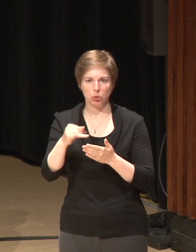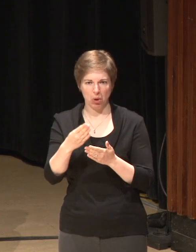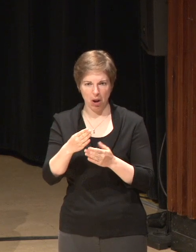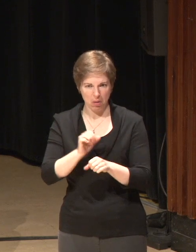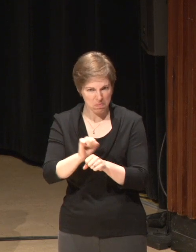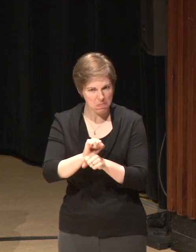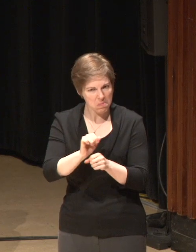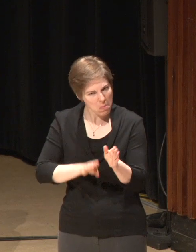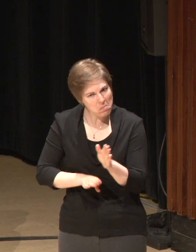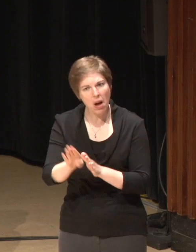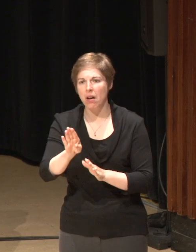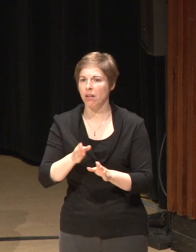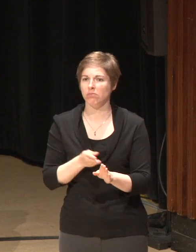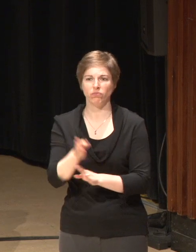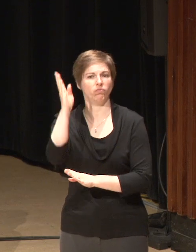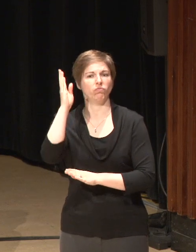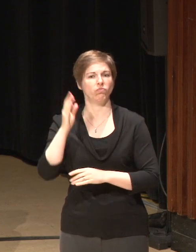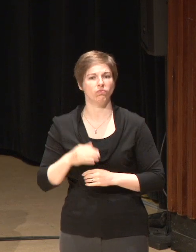future."